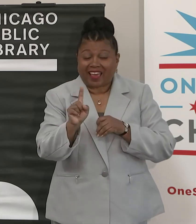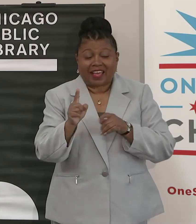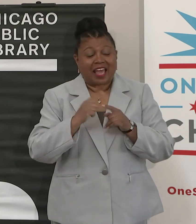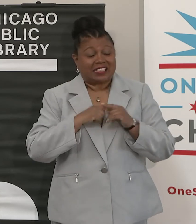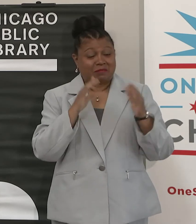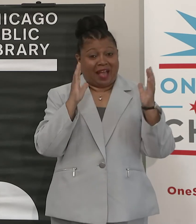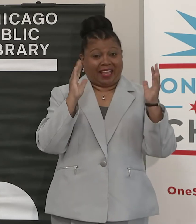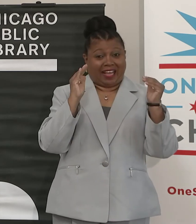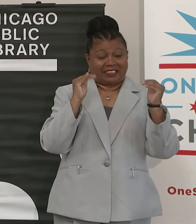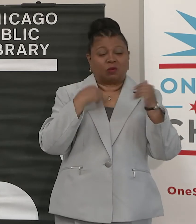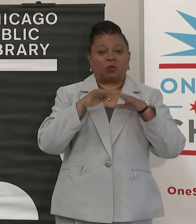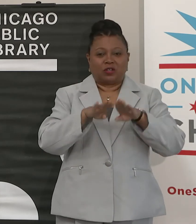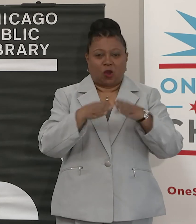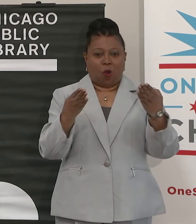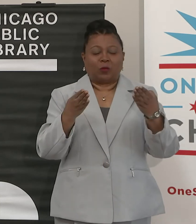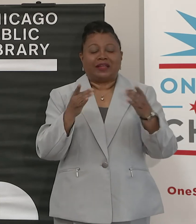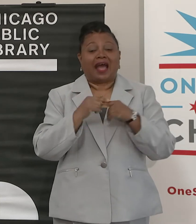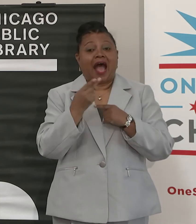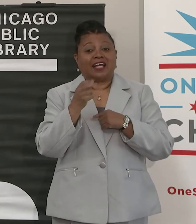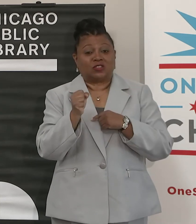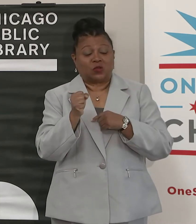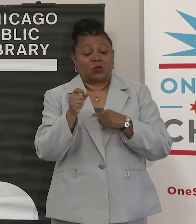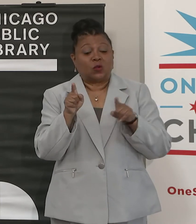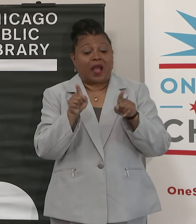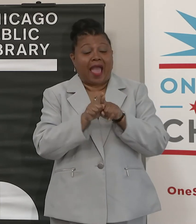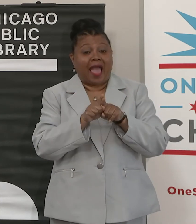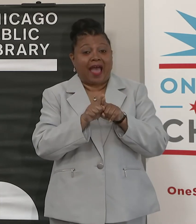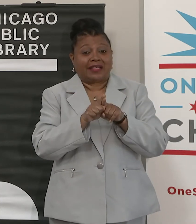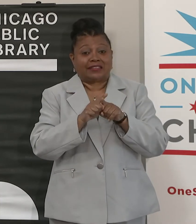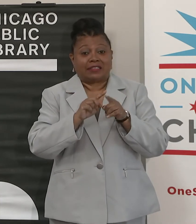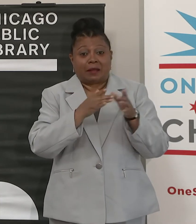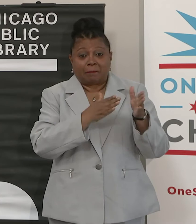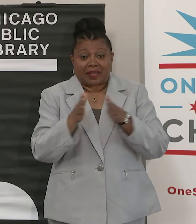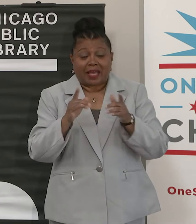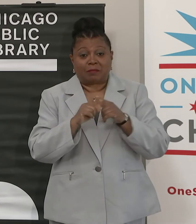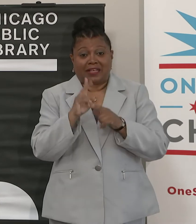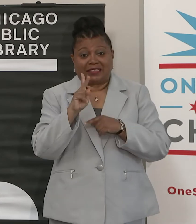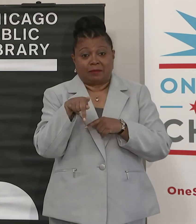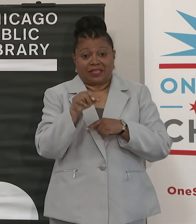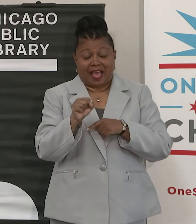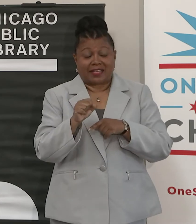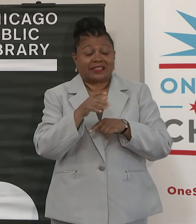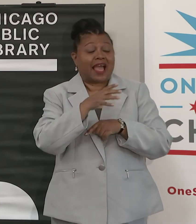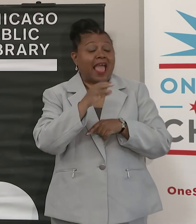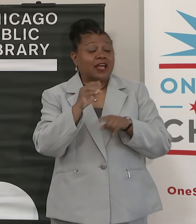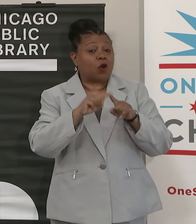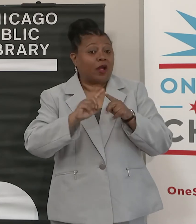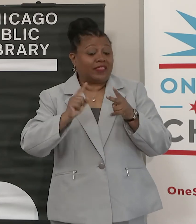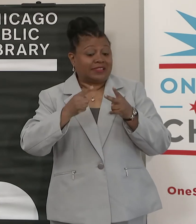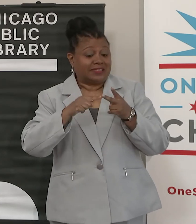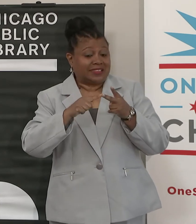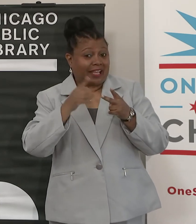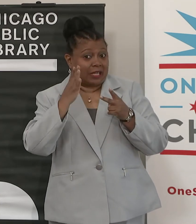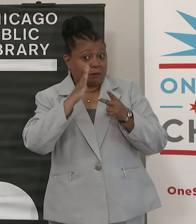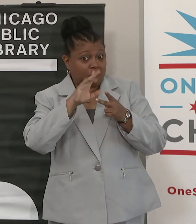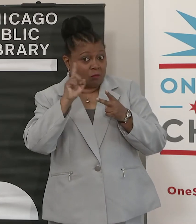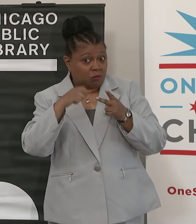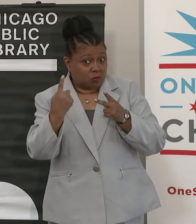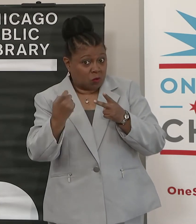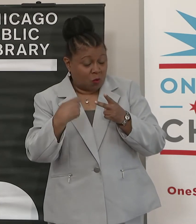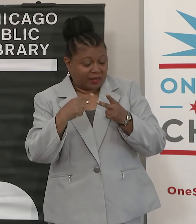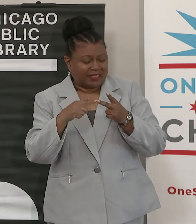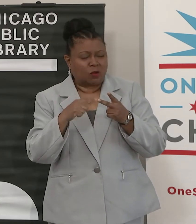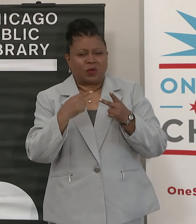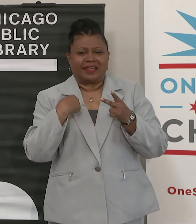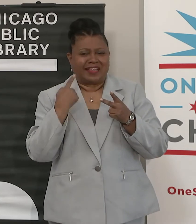my expectation that we're going to be opening up high schools as indicated by CPS. And on the second part,